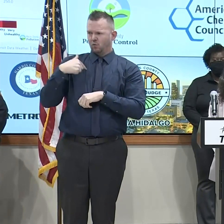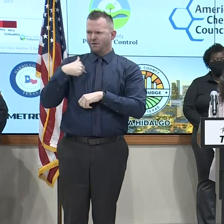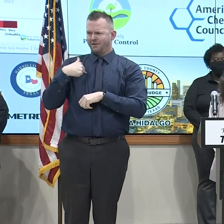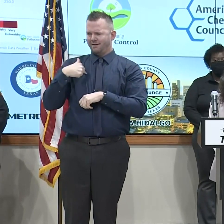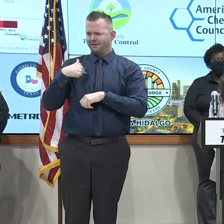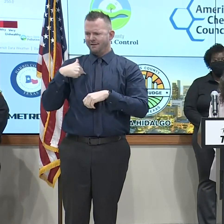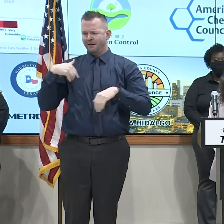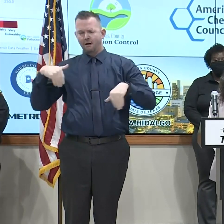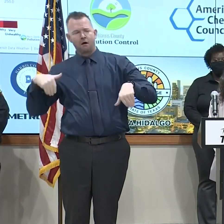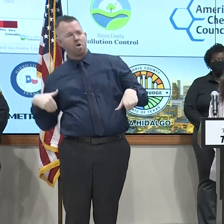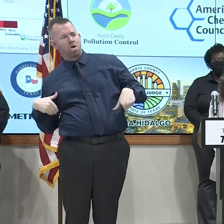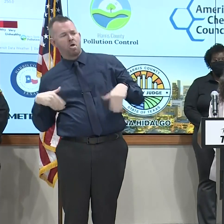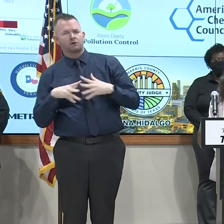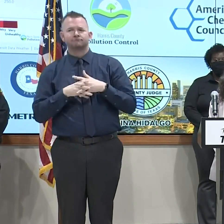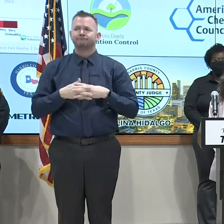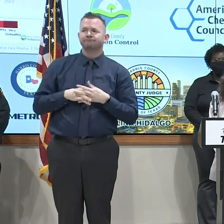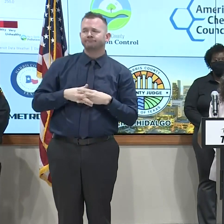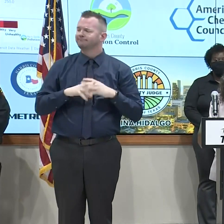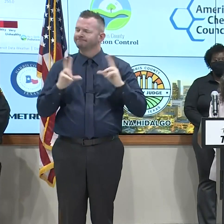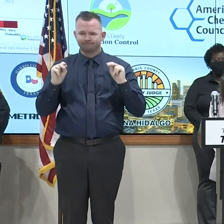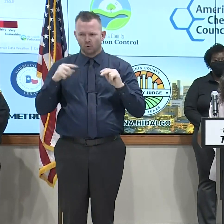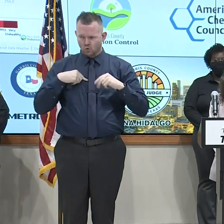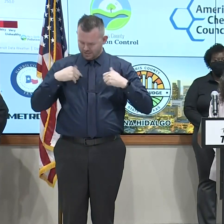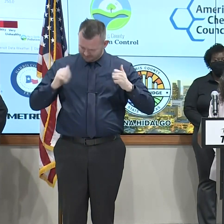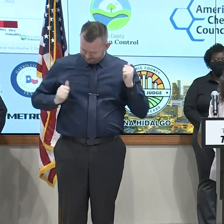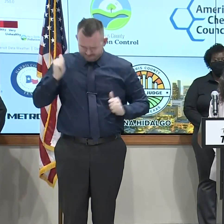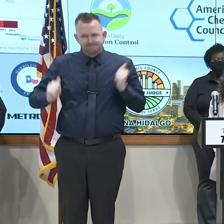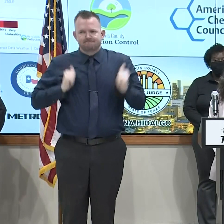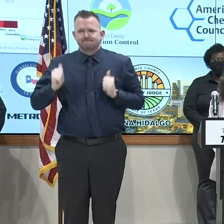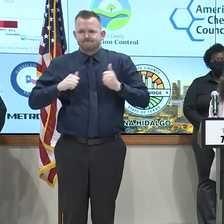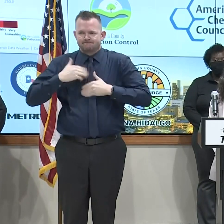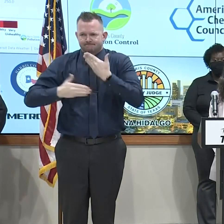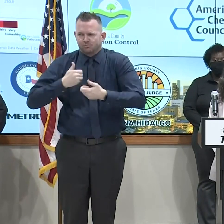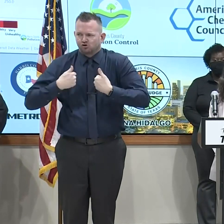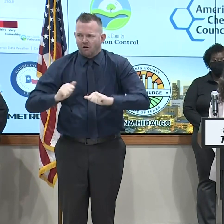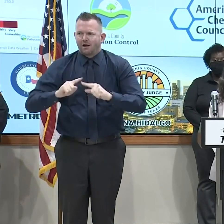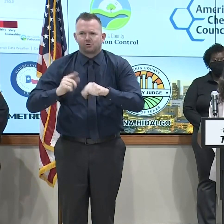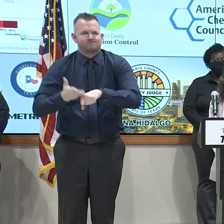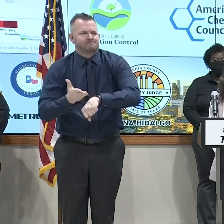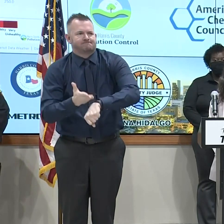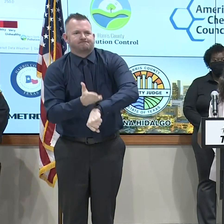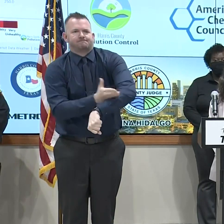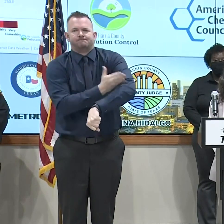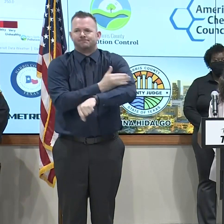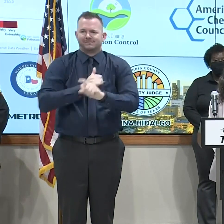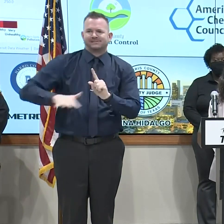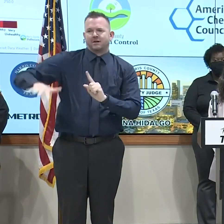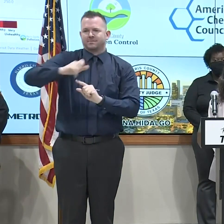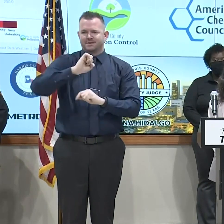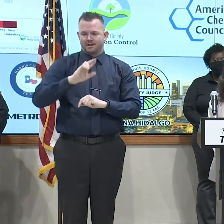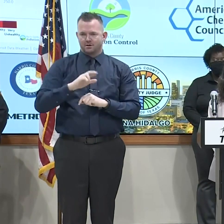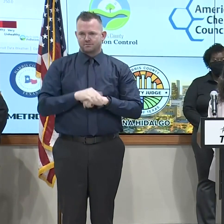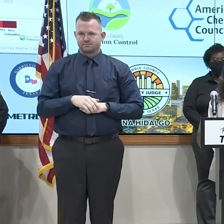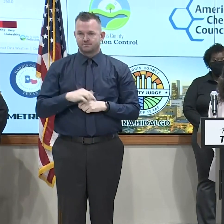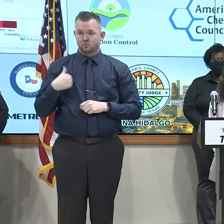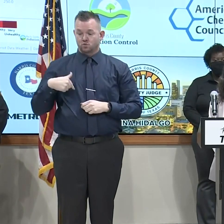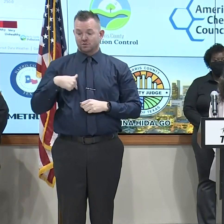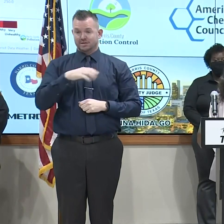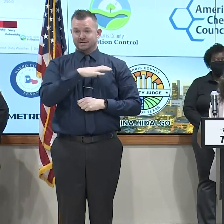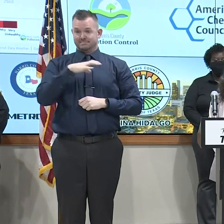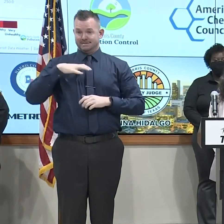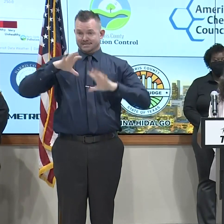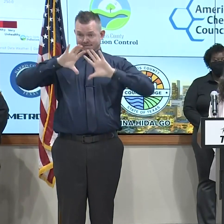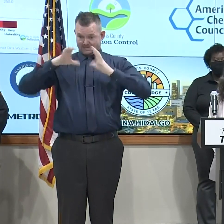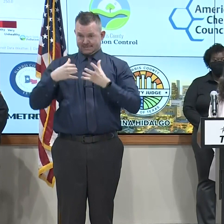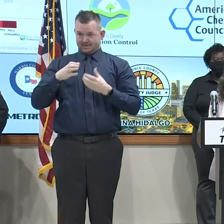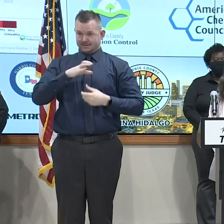our environment. Today, I want to share with you how the investments we've made as a commissioner's court over the past 2